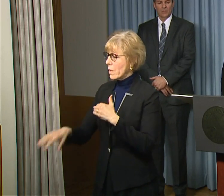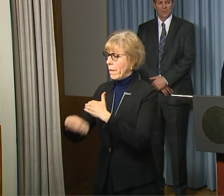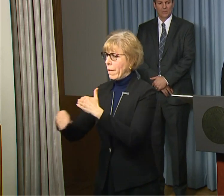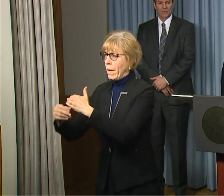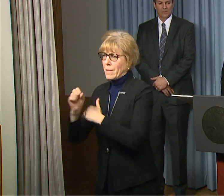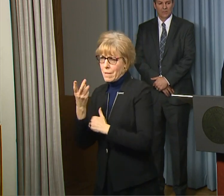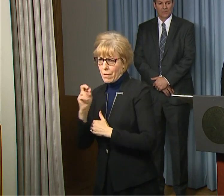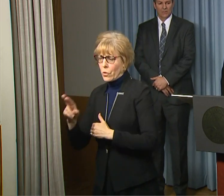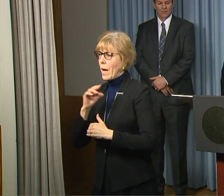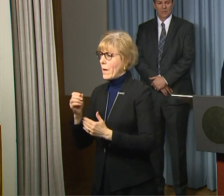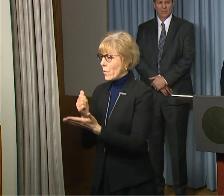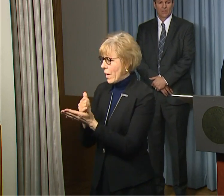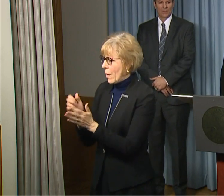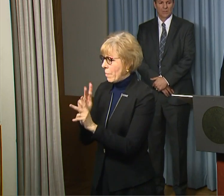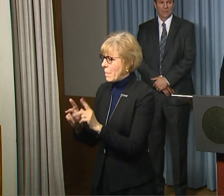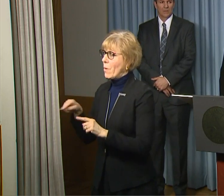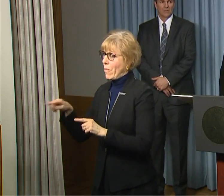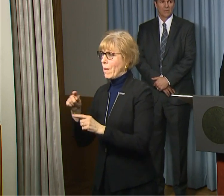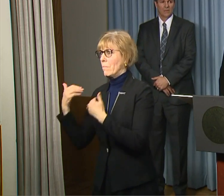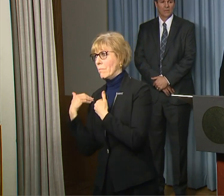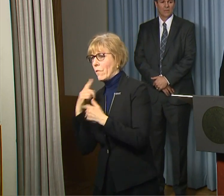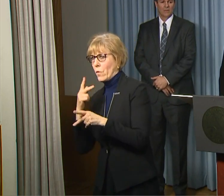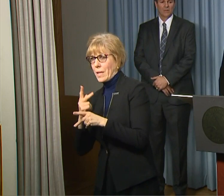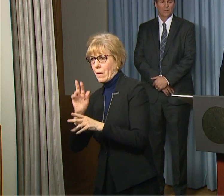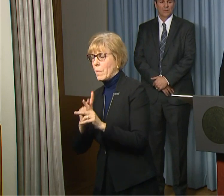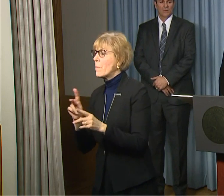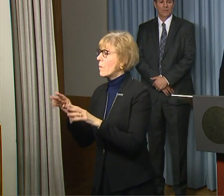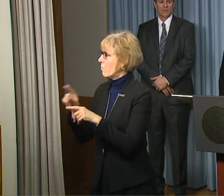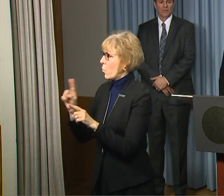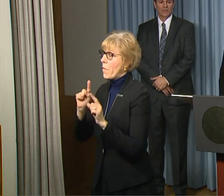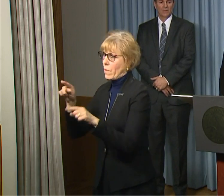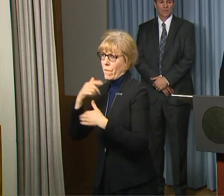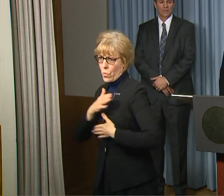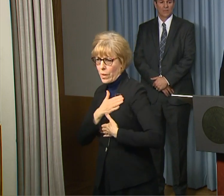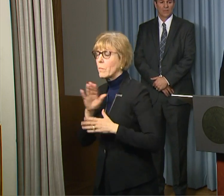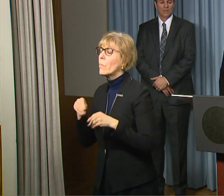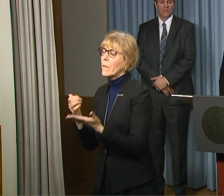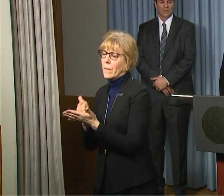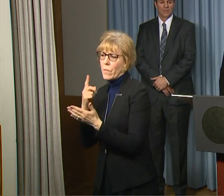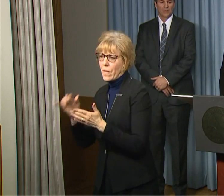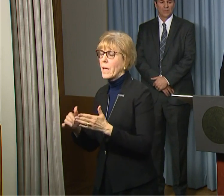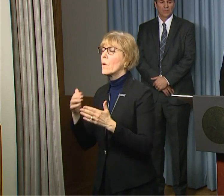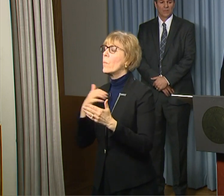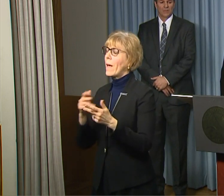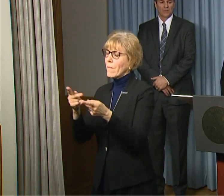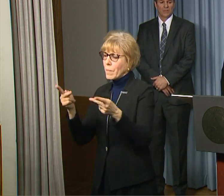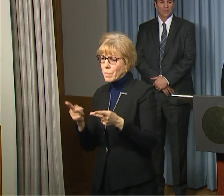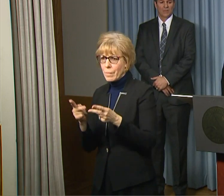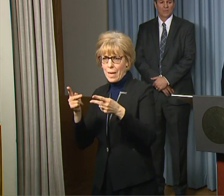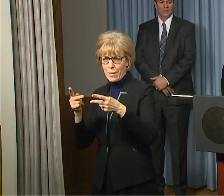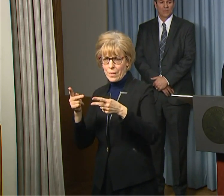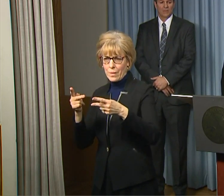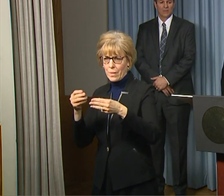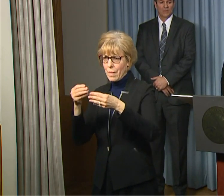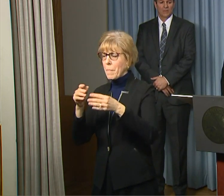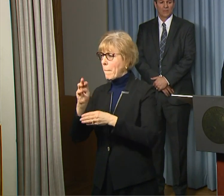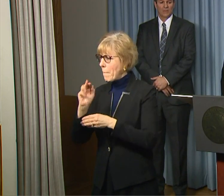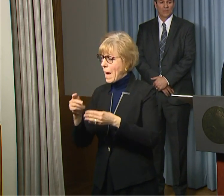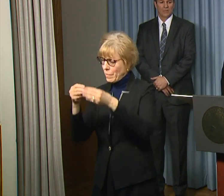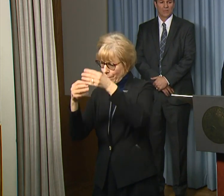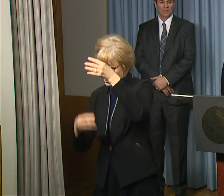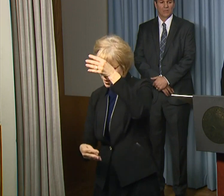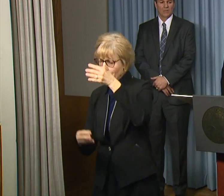respite care. We have installed hand washing stations throughout the city, distributed maps of their locations, and made them available